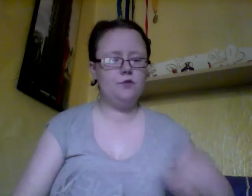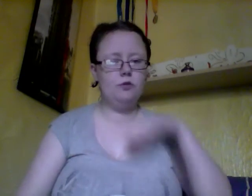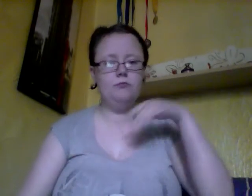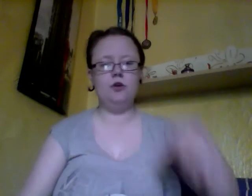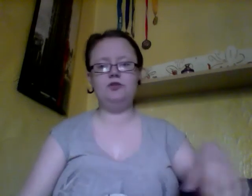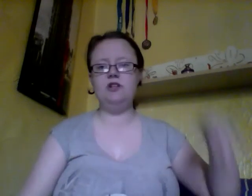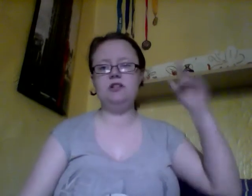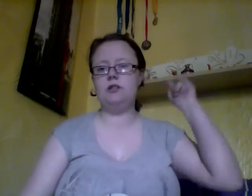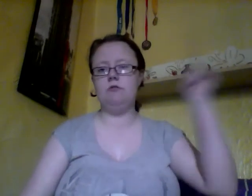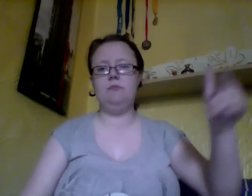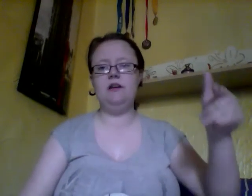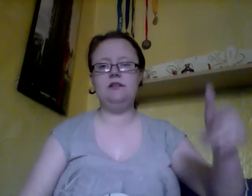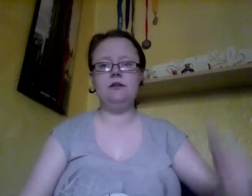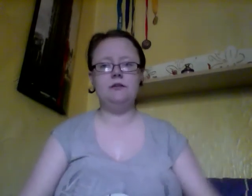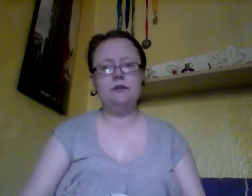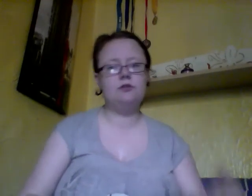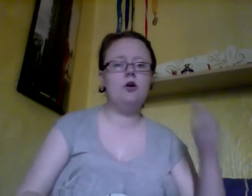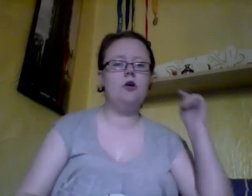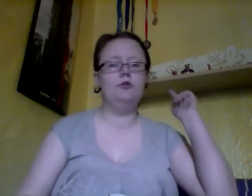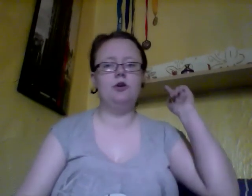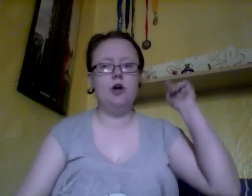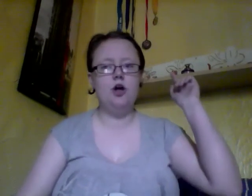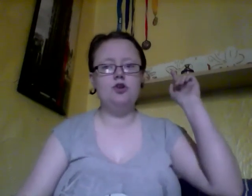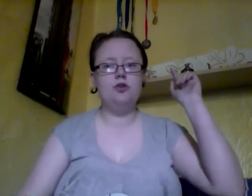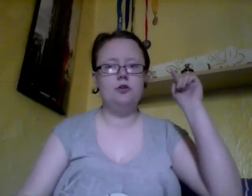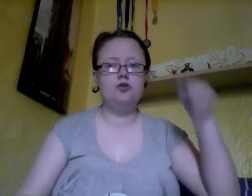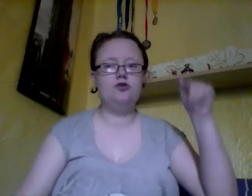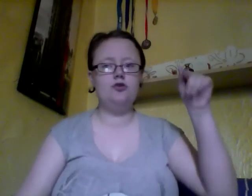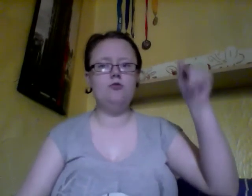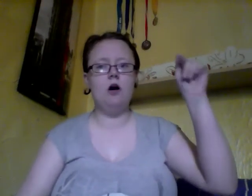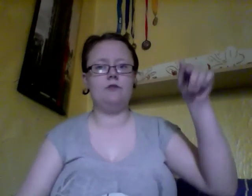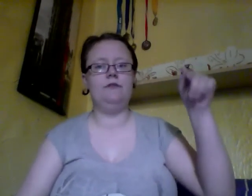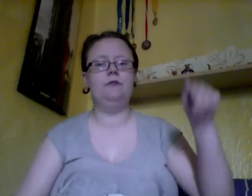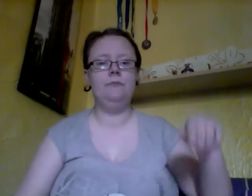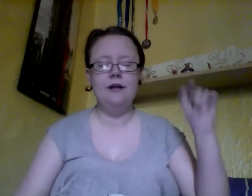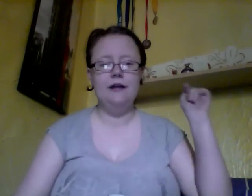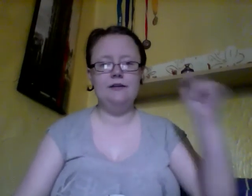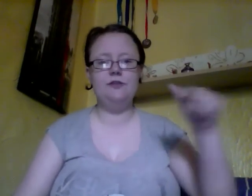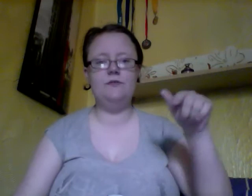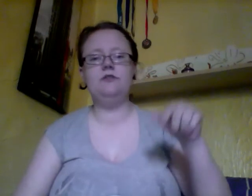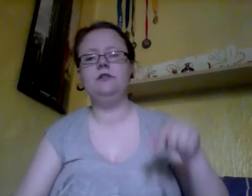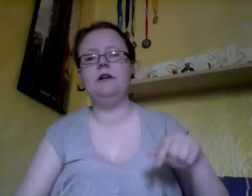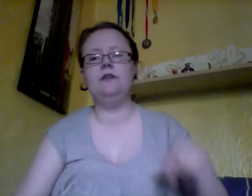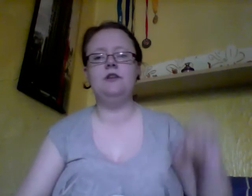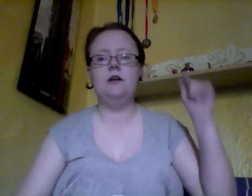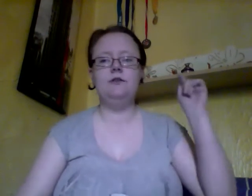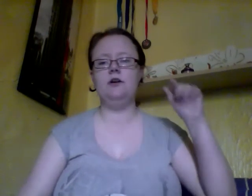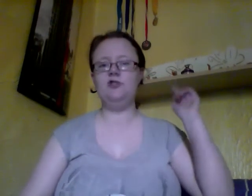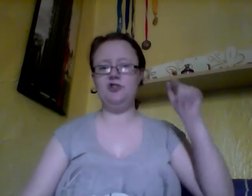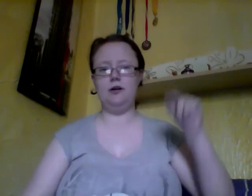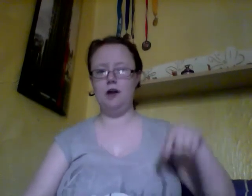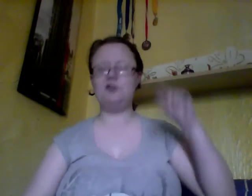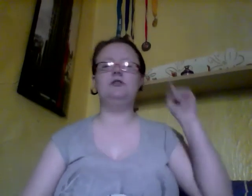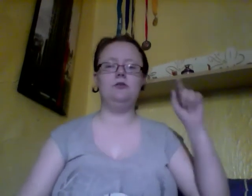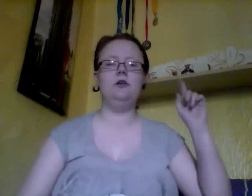and watch these, they're amazing. It's called Google Autofill. And this version is Does Sherlock Google